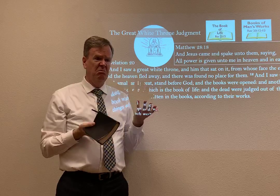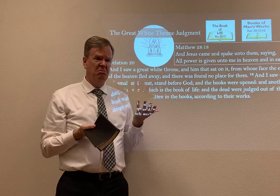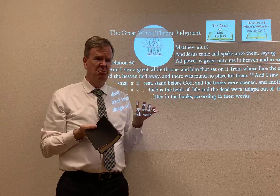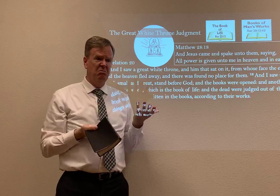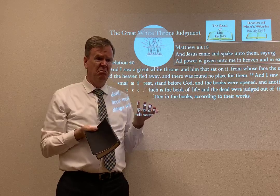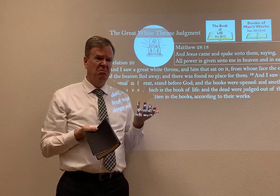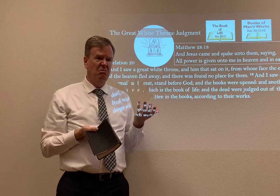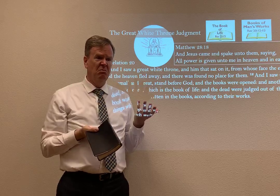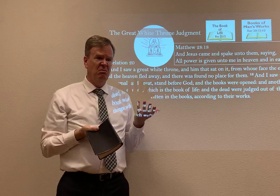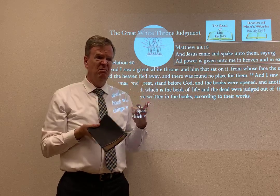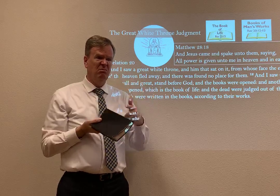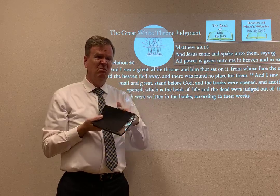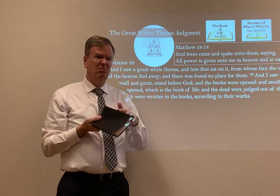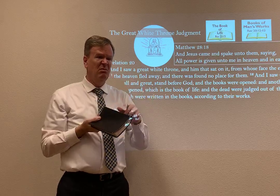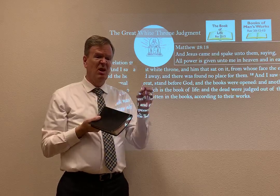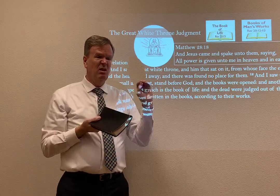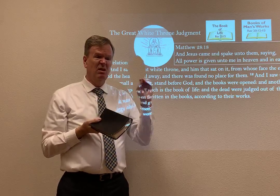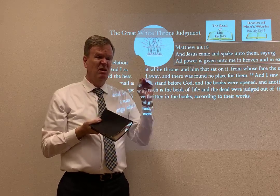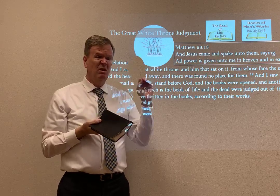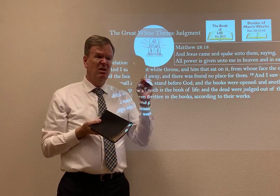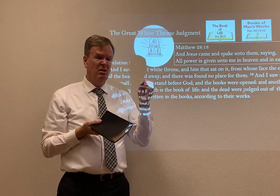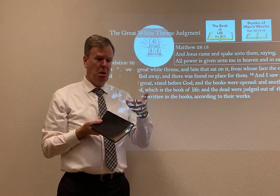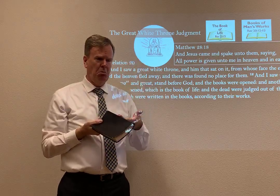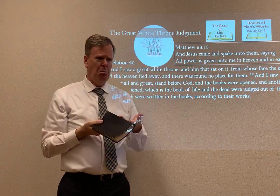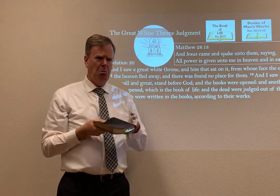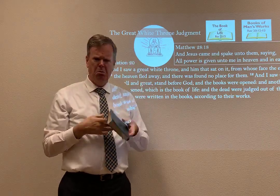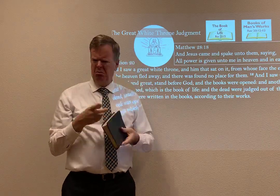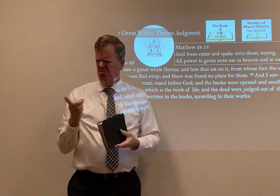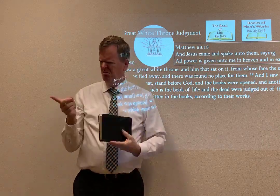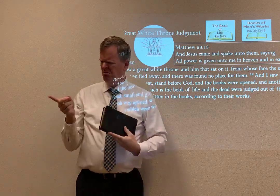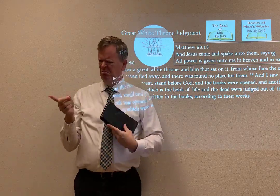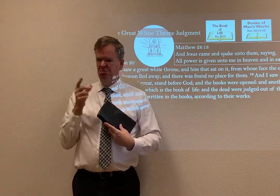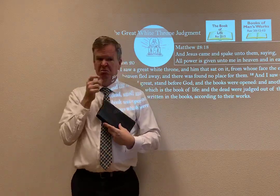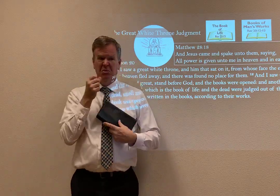Just go ahead and look in your Bible. If your Bible doesn't say anything about it, just know that's not true.